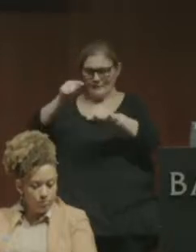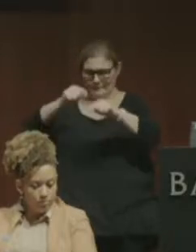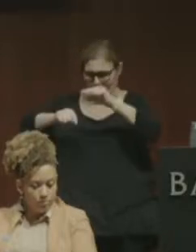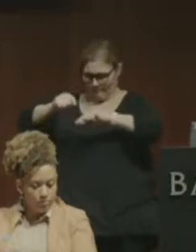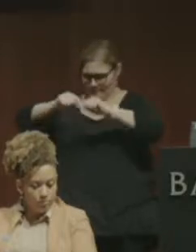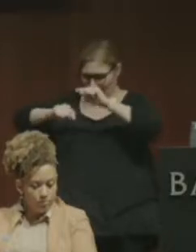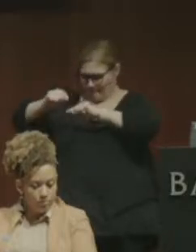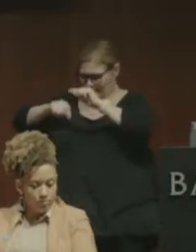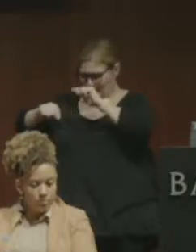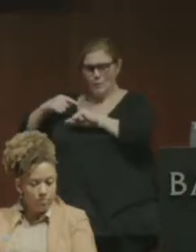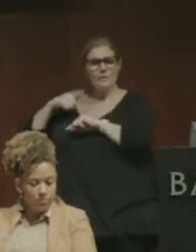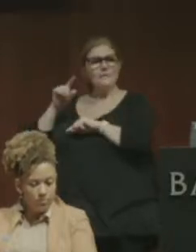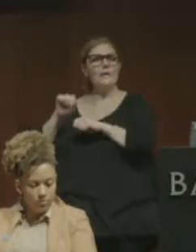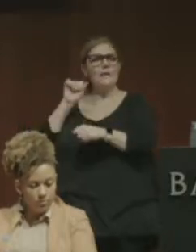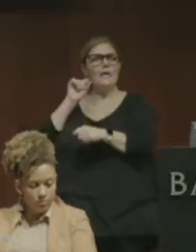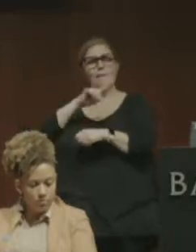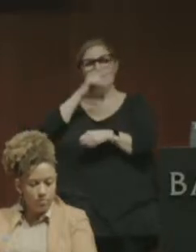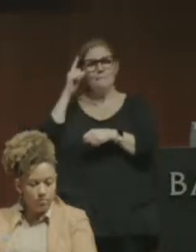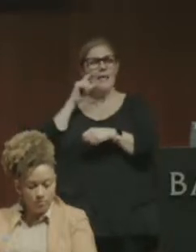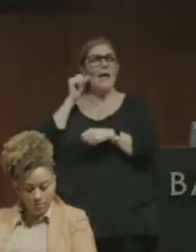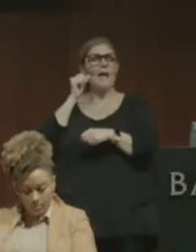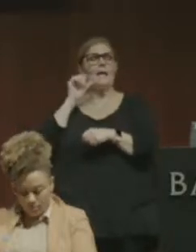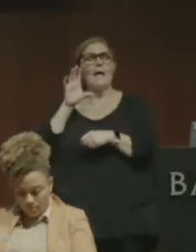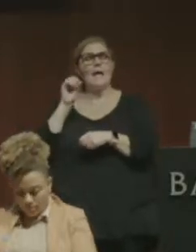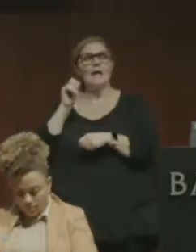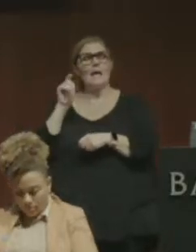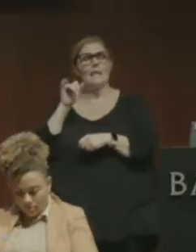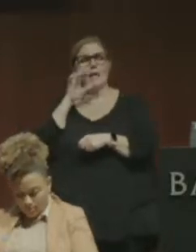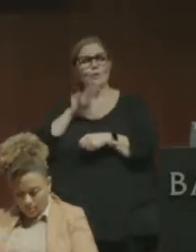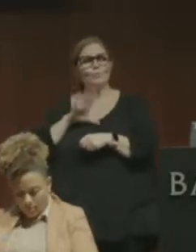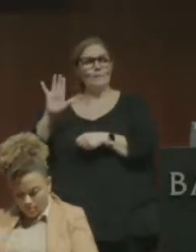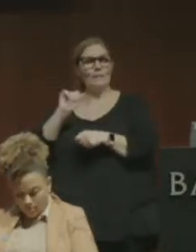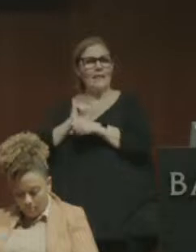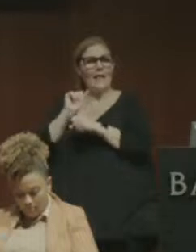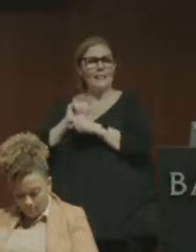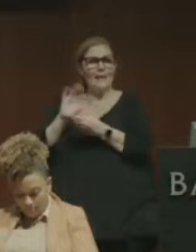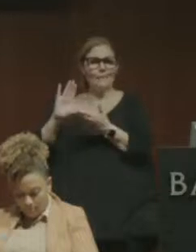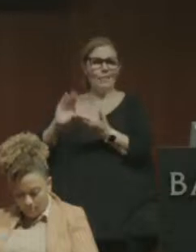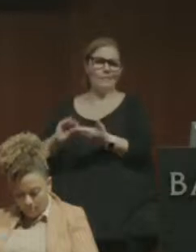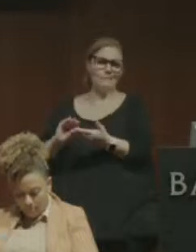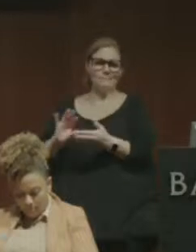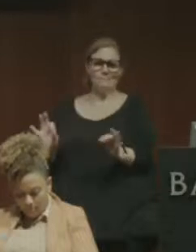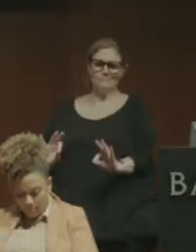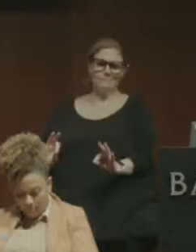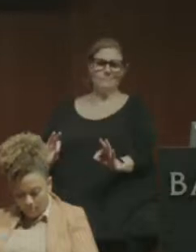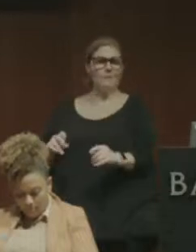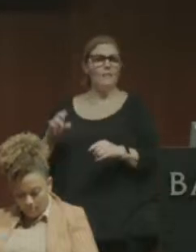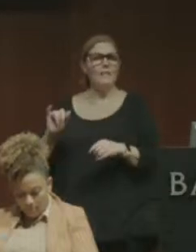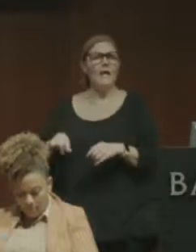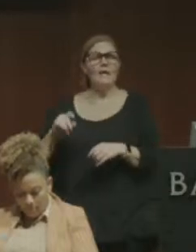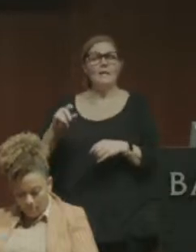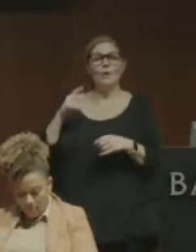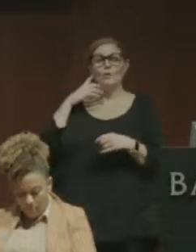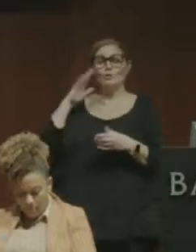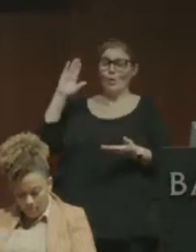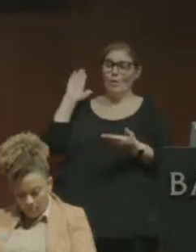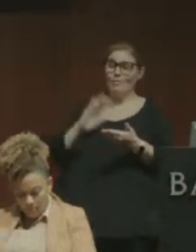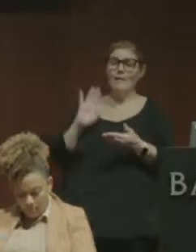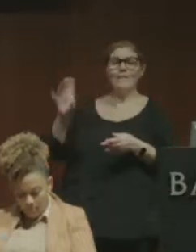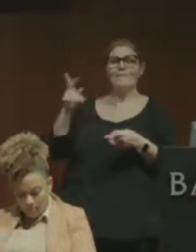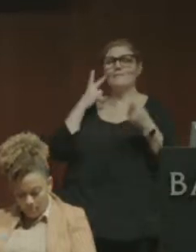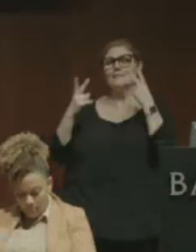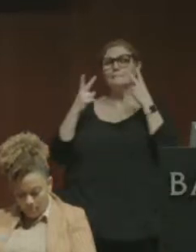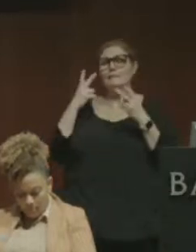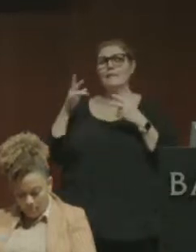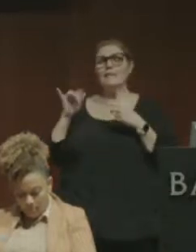the cheapening of Black and colonized women's labor throughout. You can also trace their disposability, even